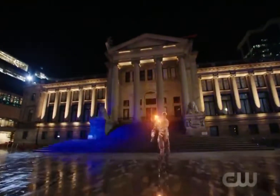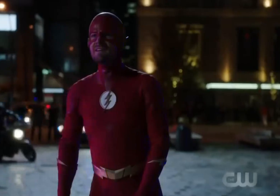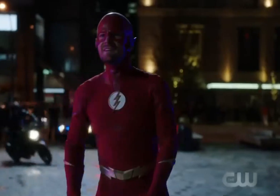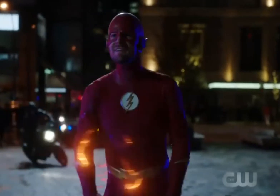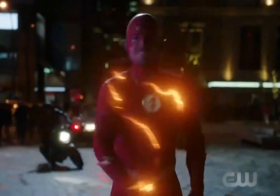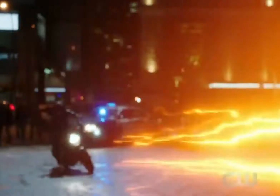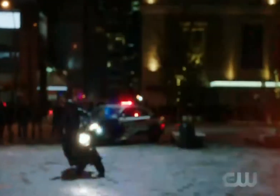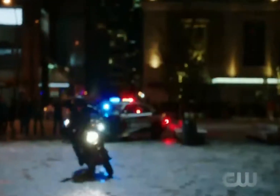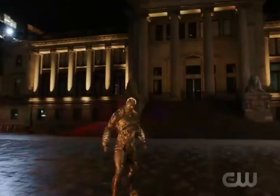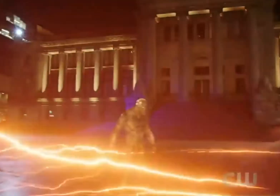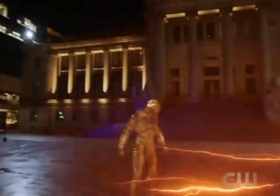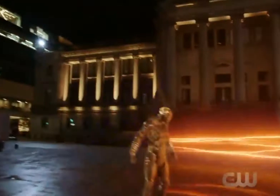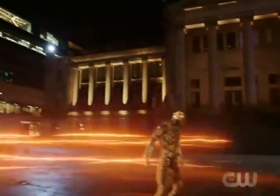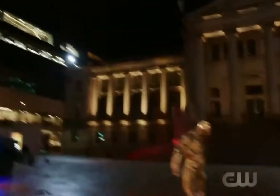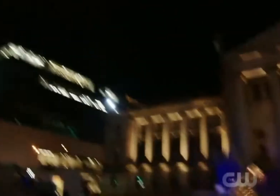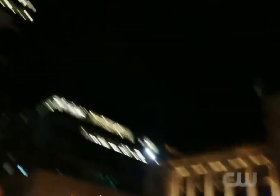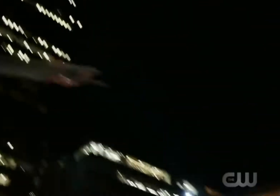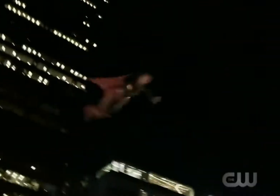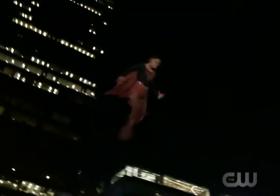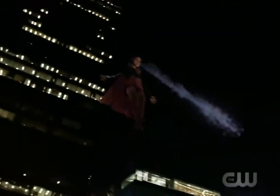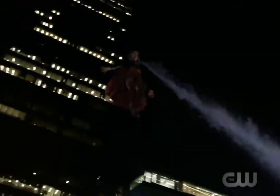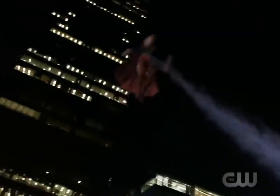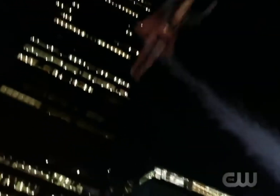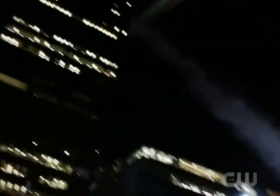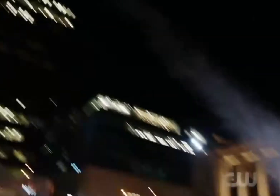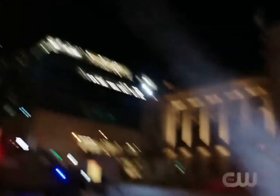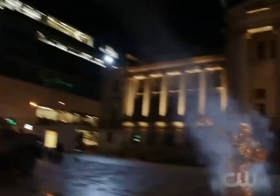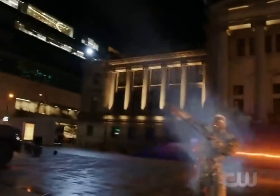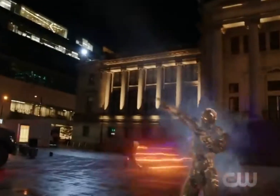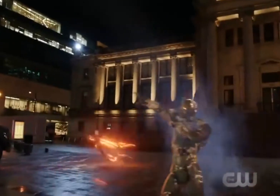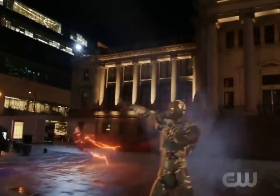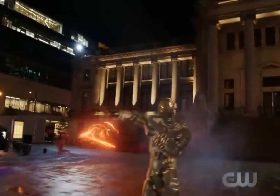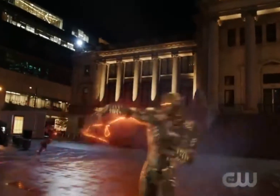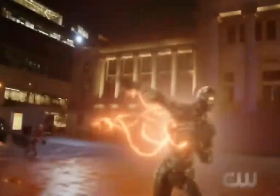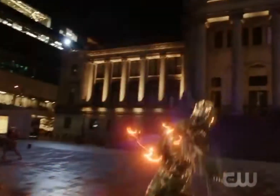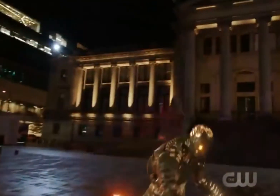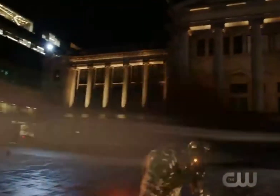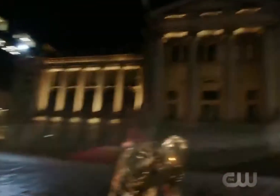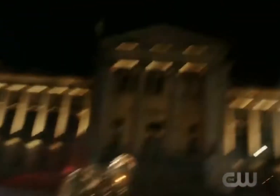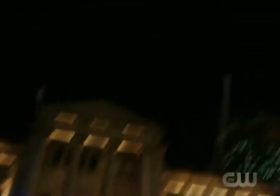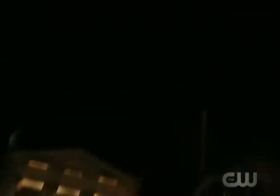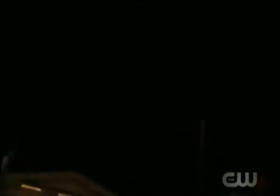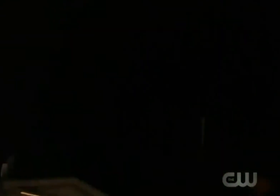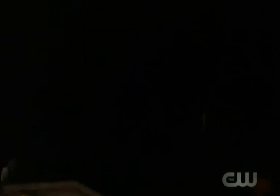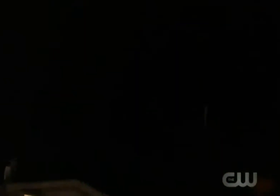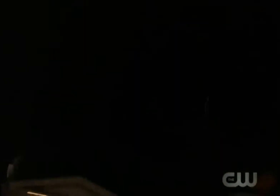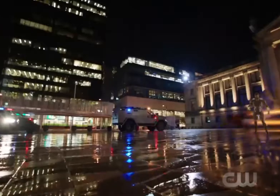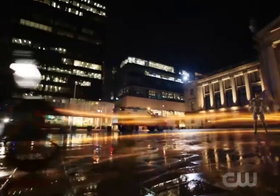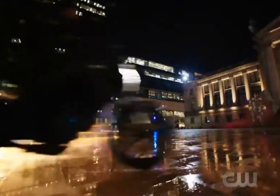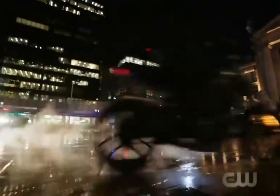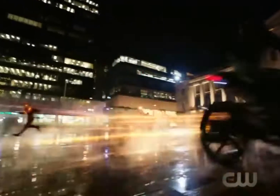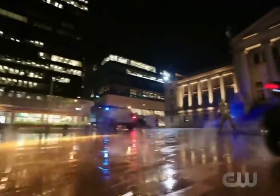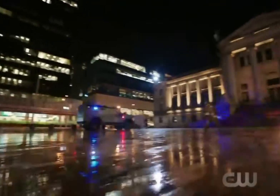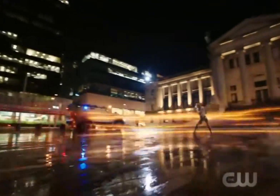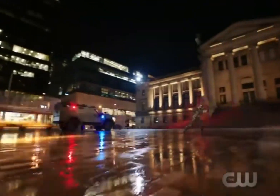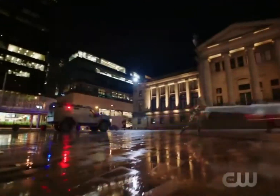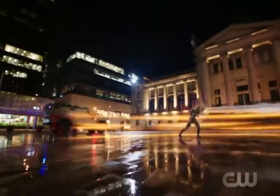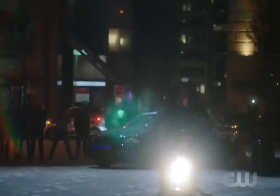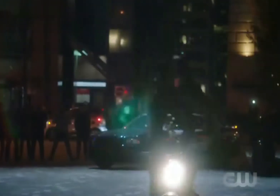not copy Superman or Supergirl's powers for his own gain. I think the Amazo was